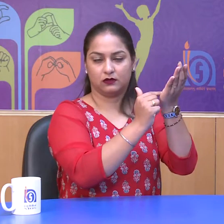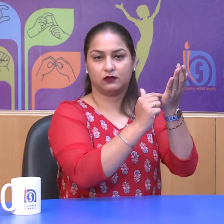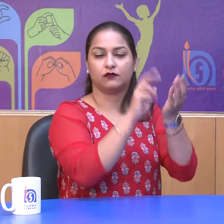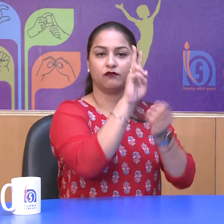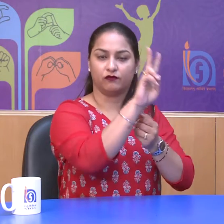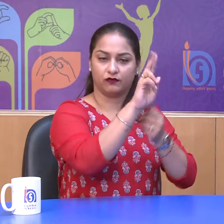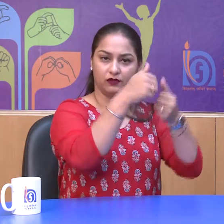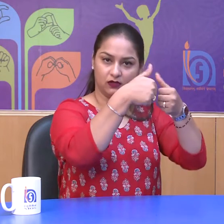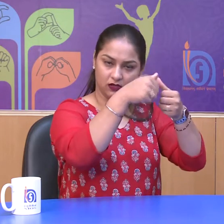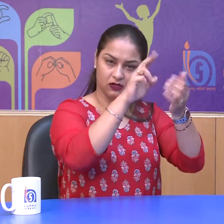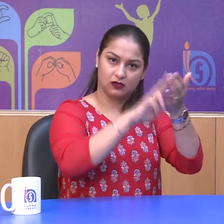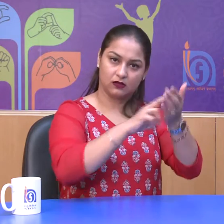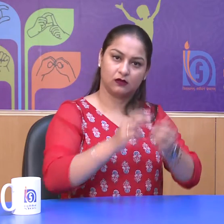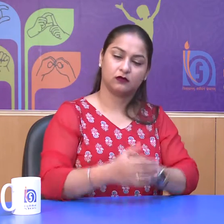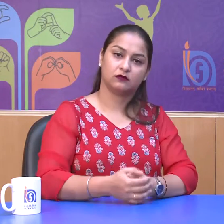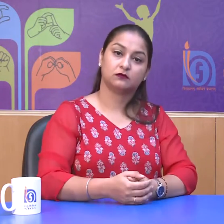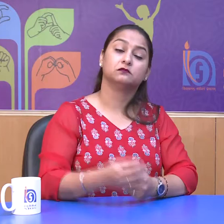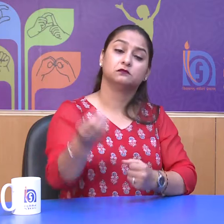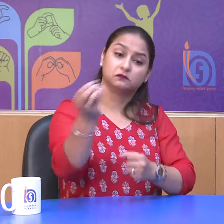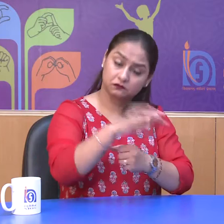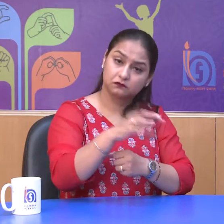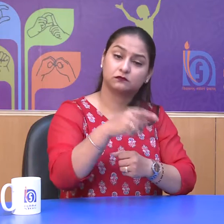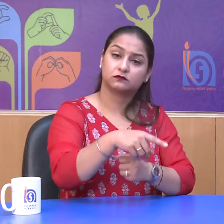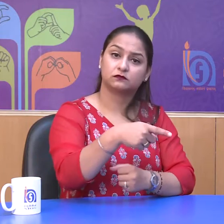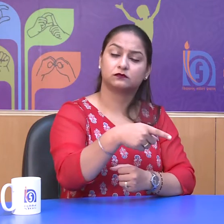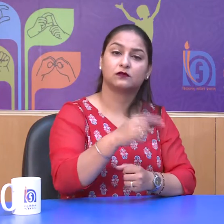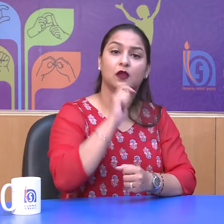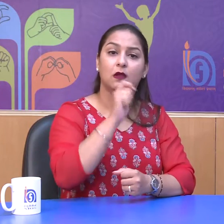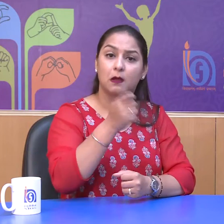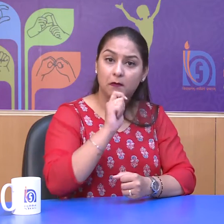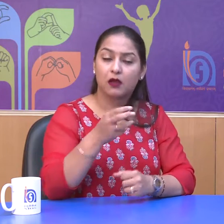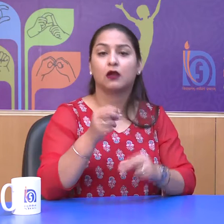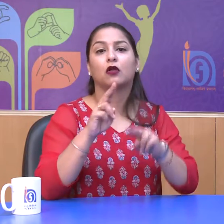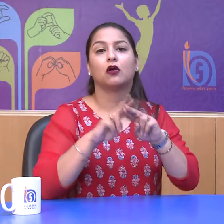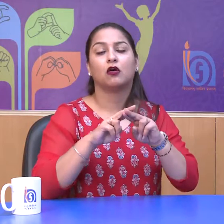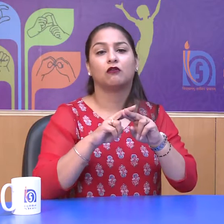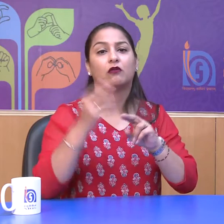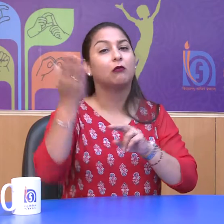A N, produced commentary of Aryabhat.